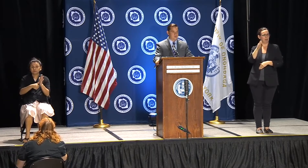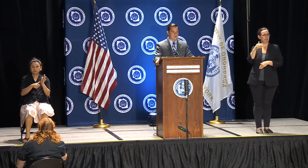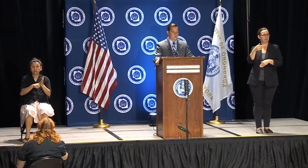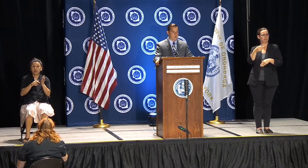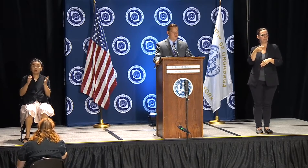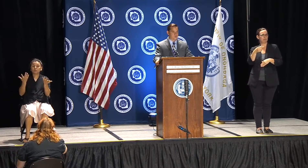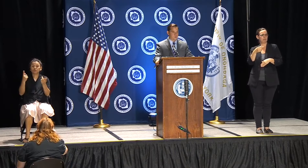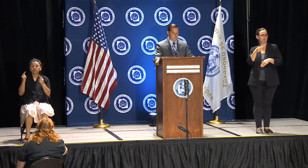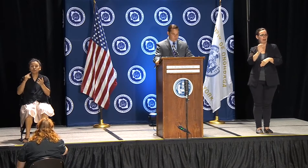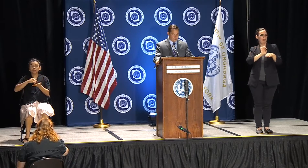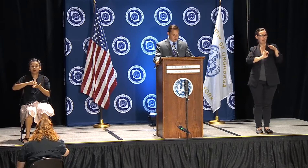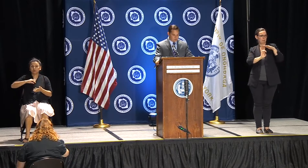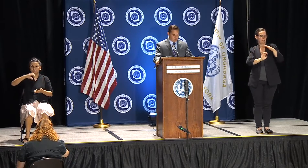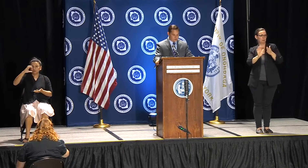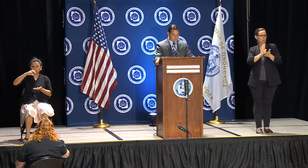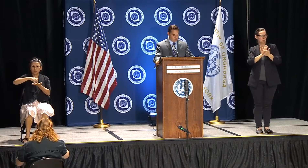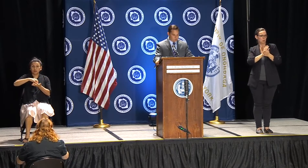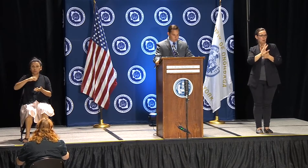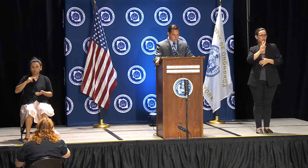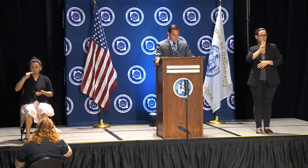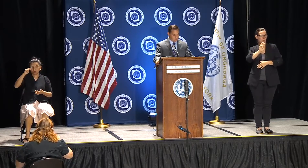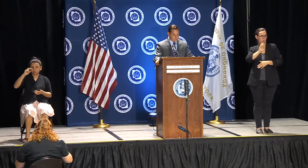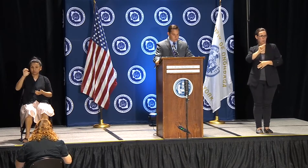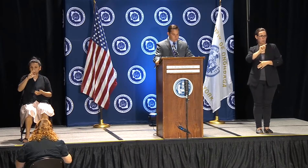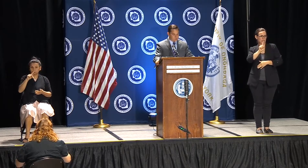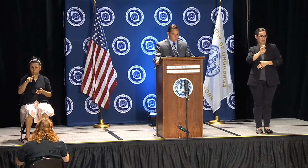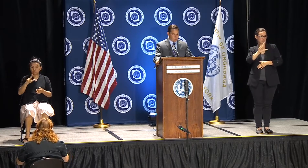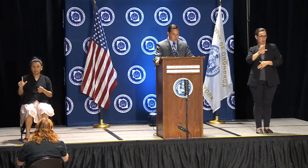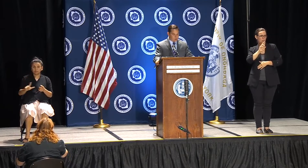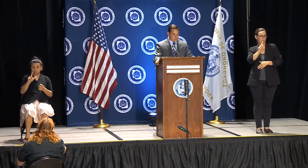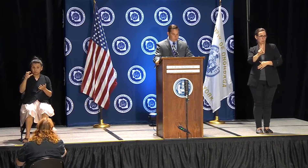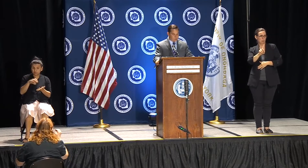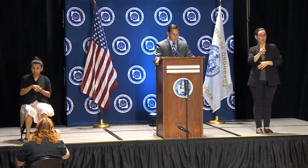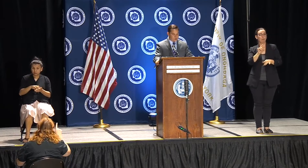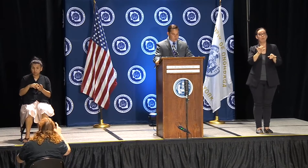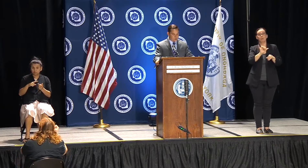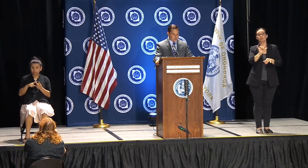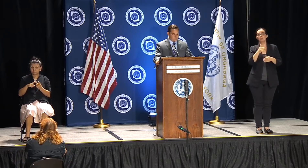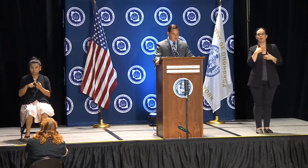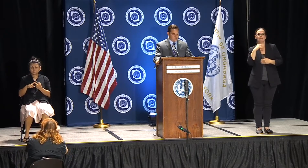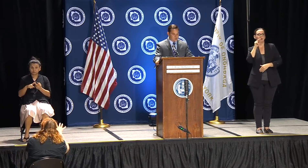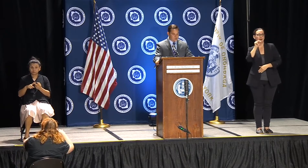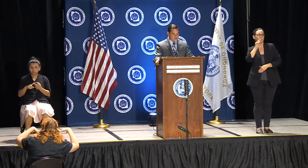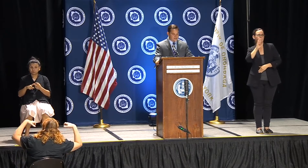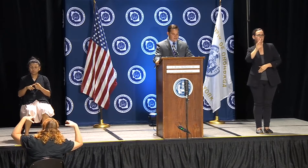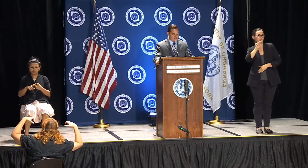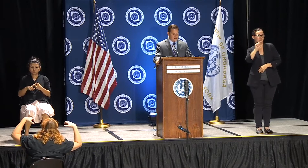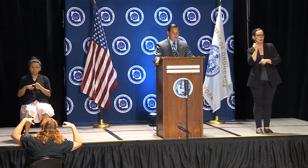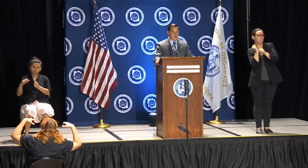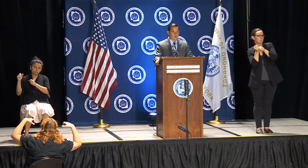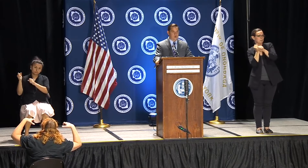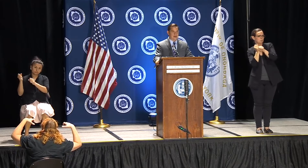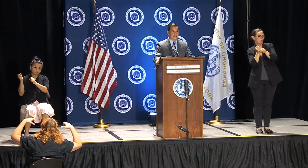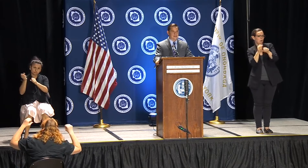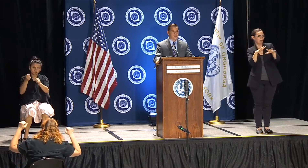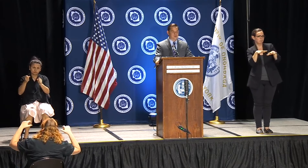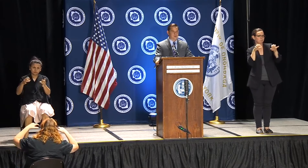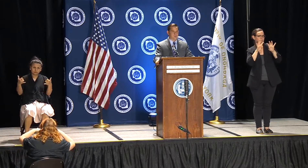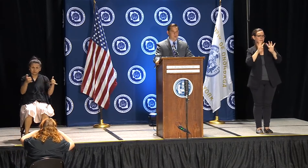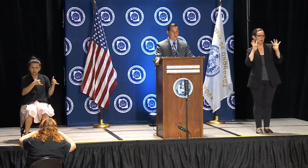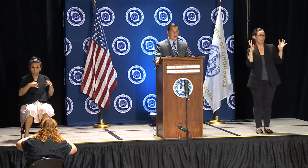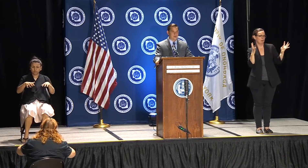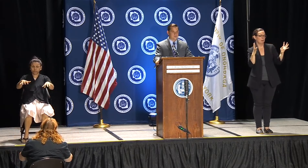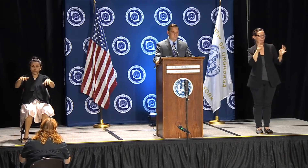as well as Liverpool High School employees out at Wetzel Road. Tomorrow we will be doing back-to-school testing for any